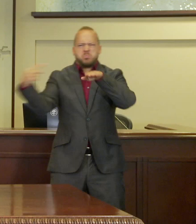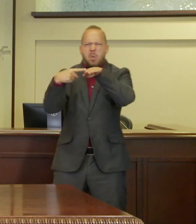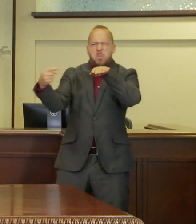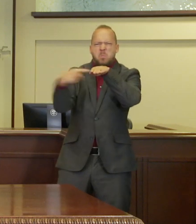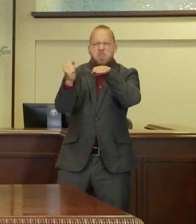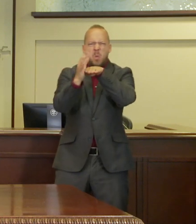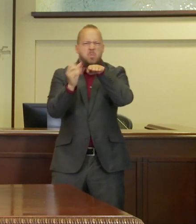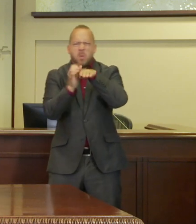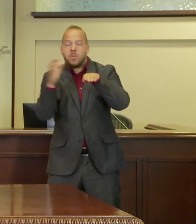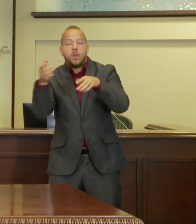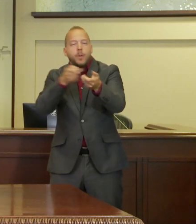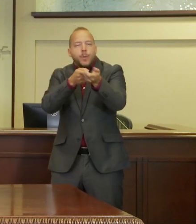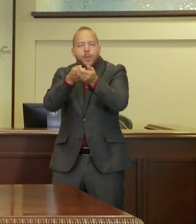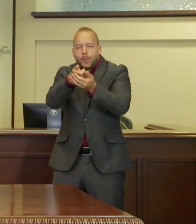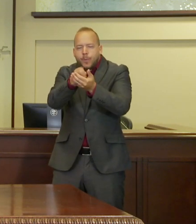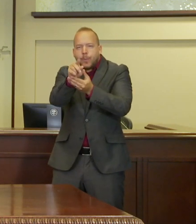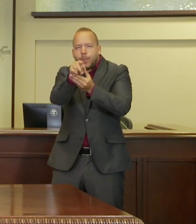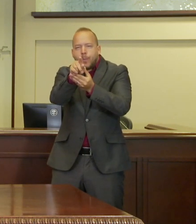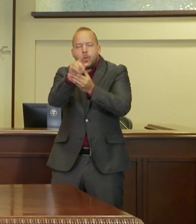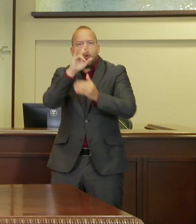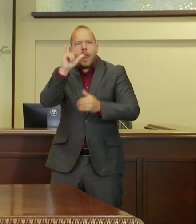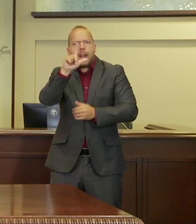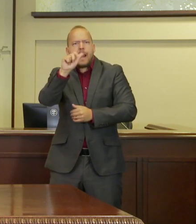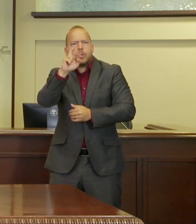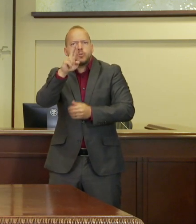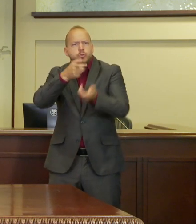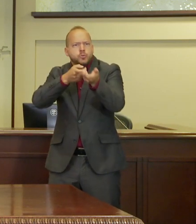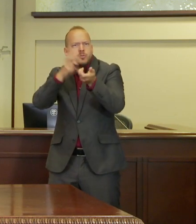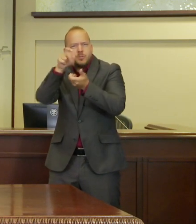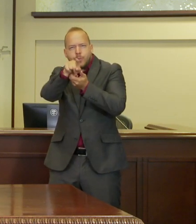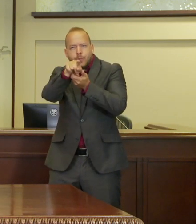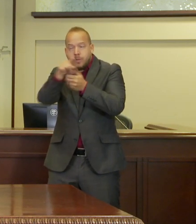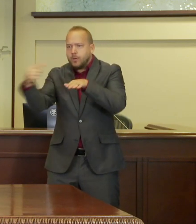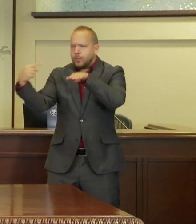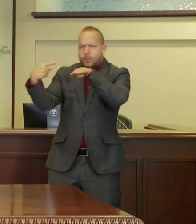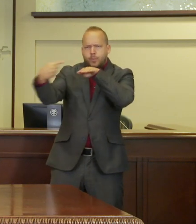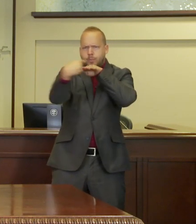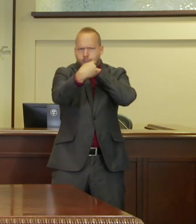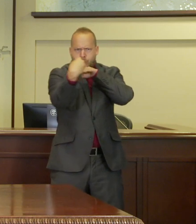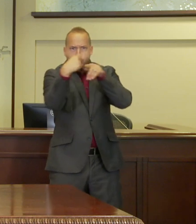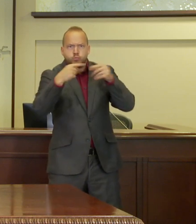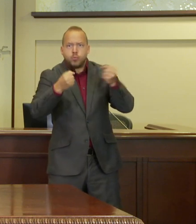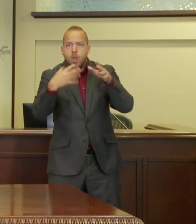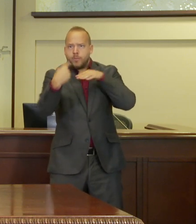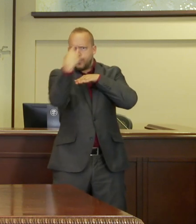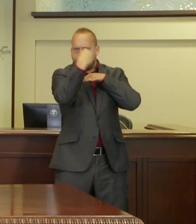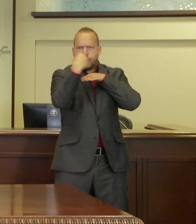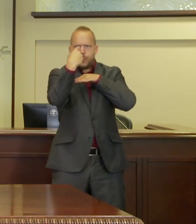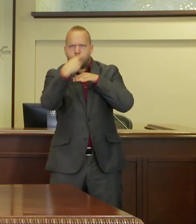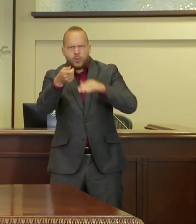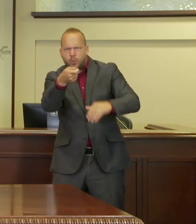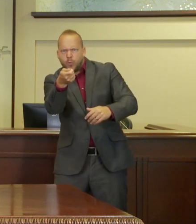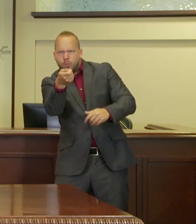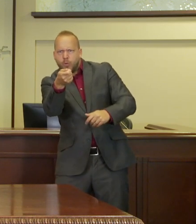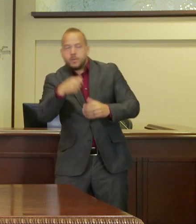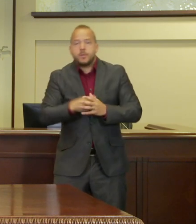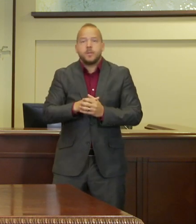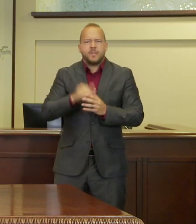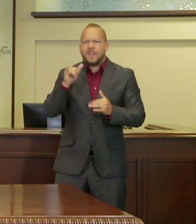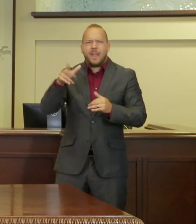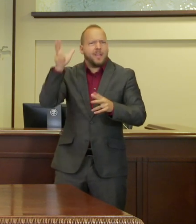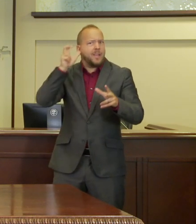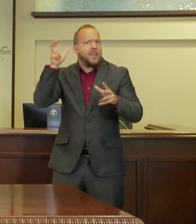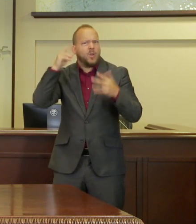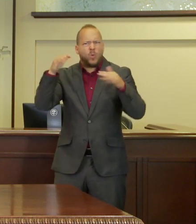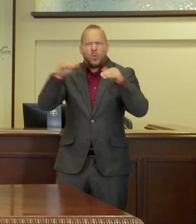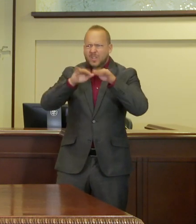of what we call the sound truck. This creates obvious safety concerns for the driver,